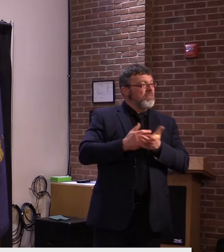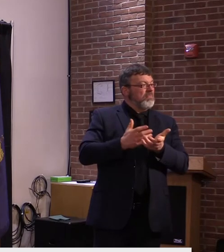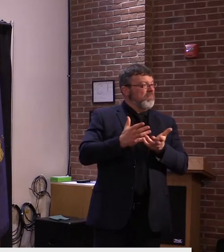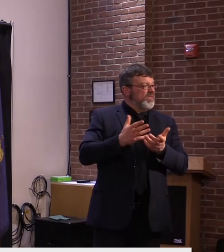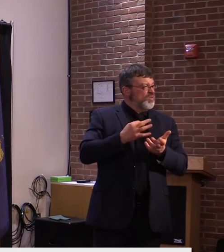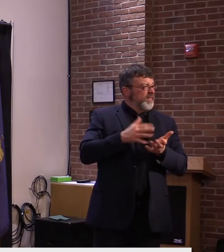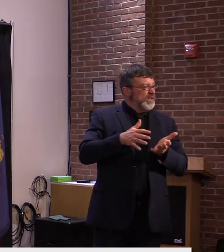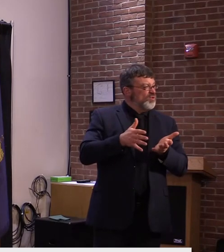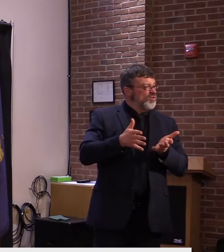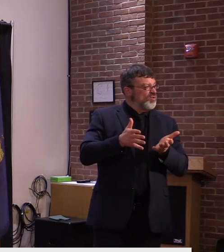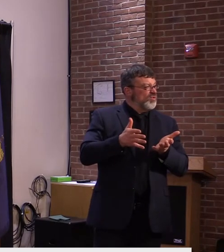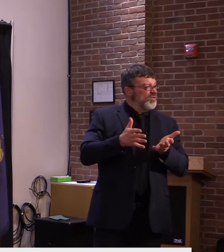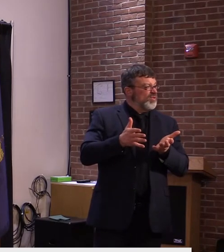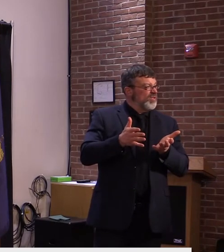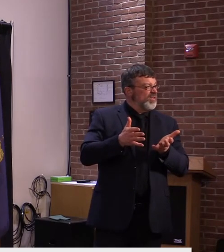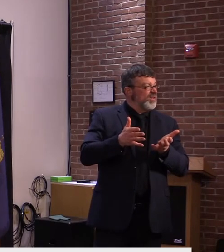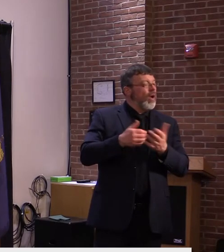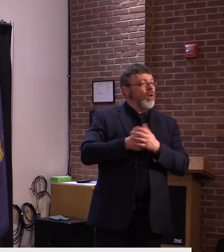Tom Davis.